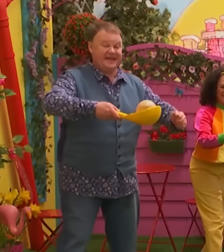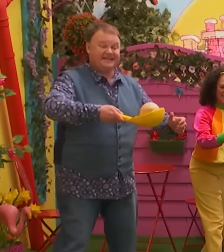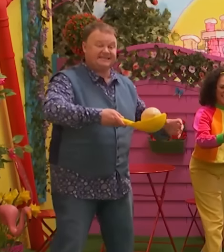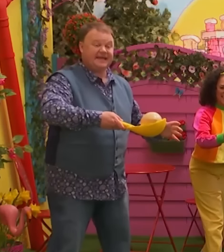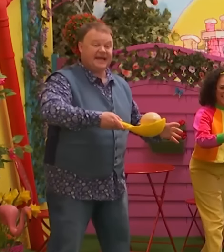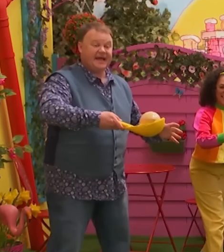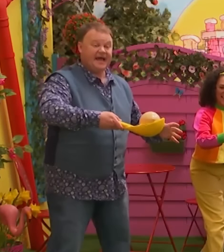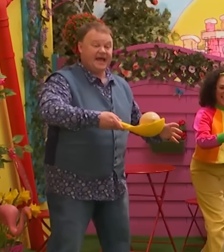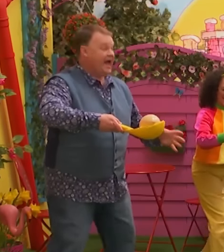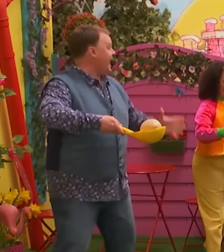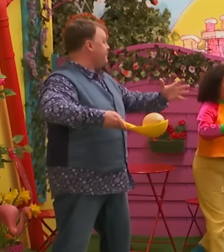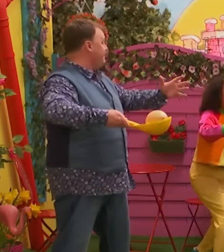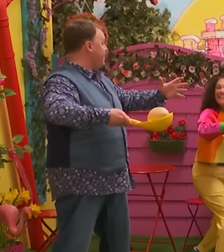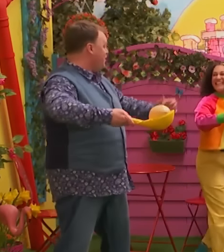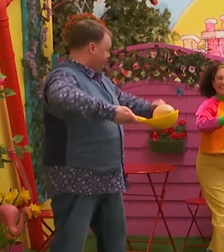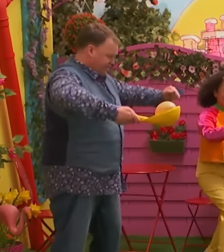please? And we're off!